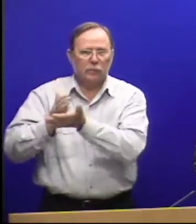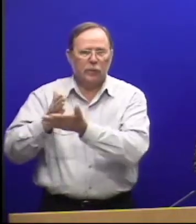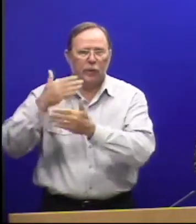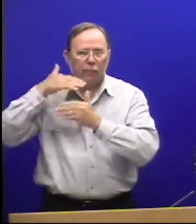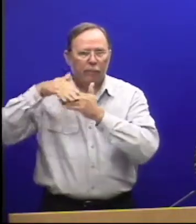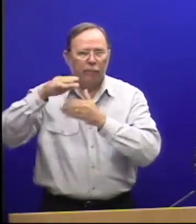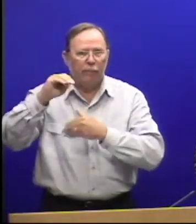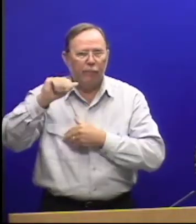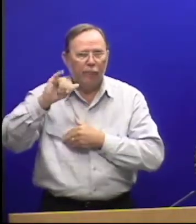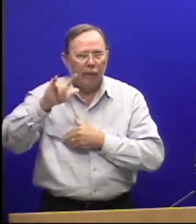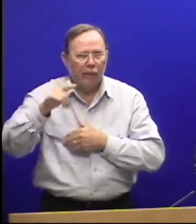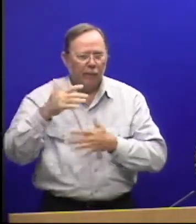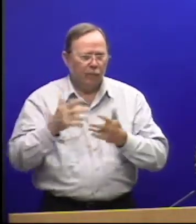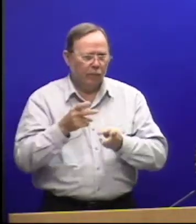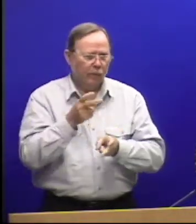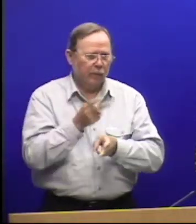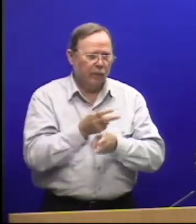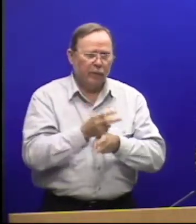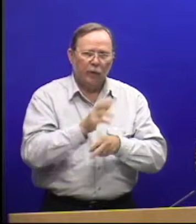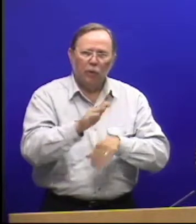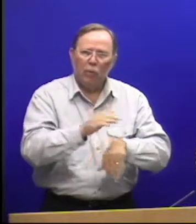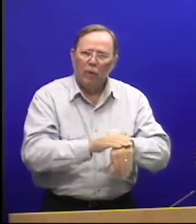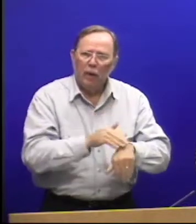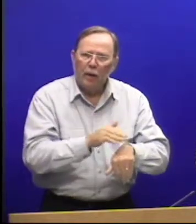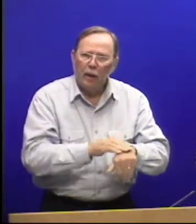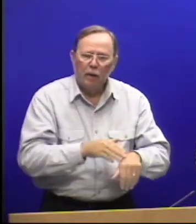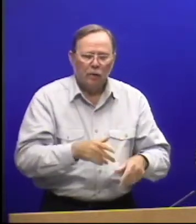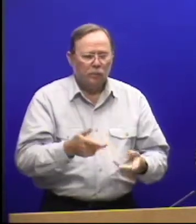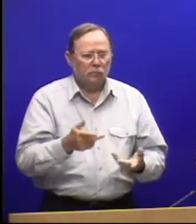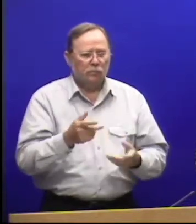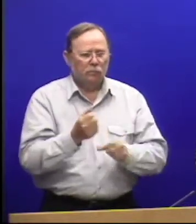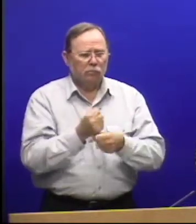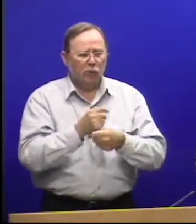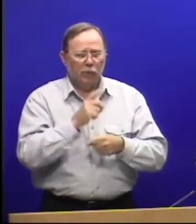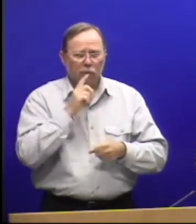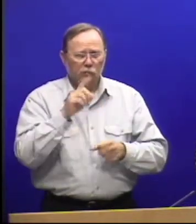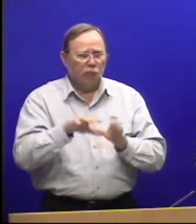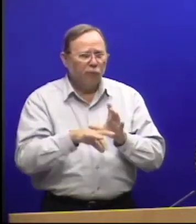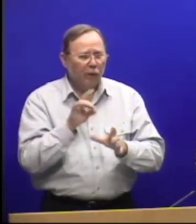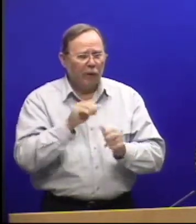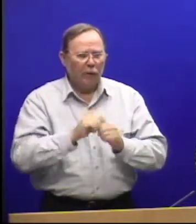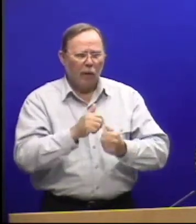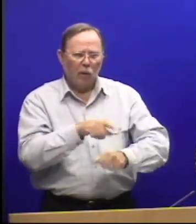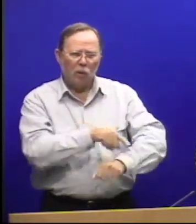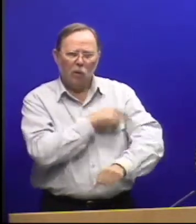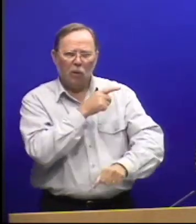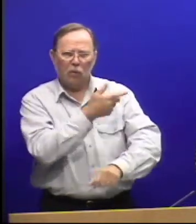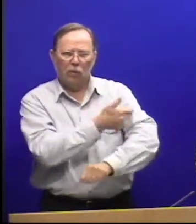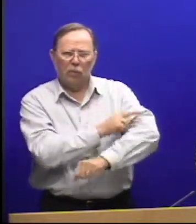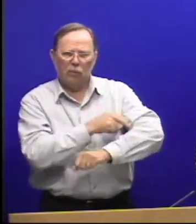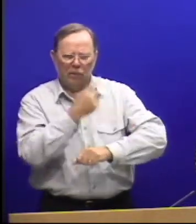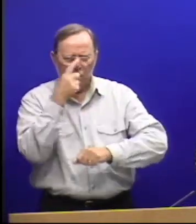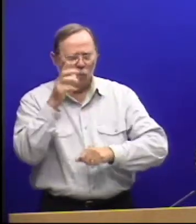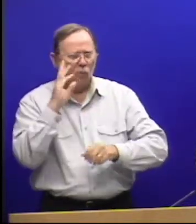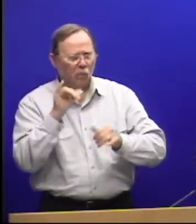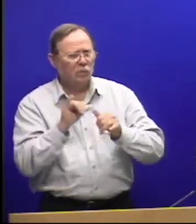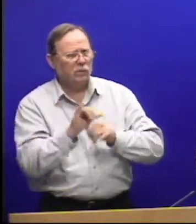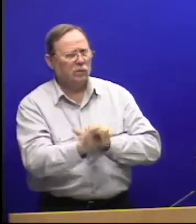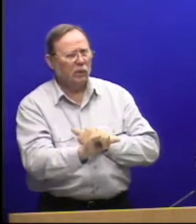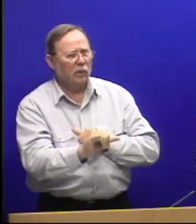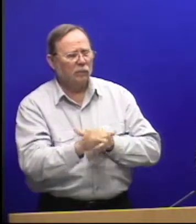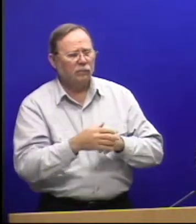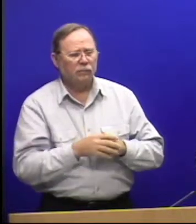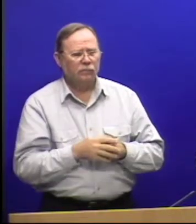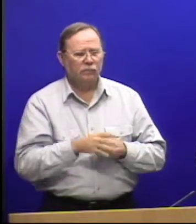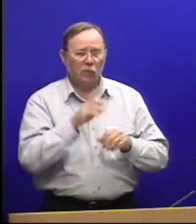need your animals taken care of. So be sure you find out, how long do they think you will be in the hospital?